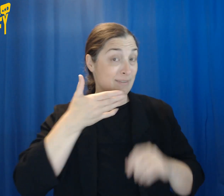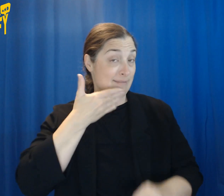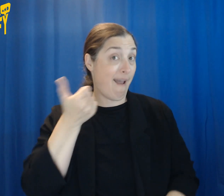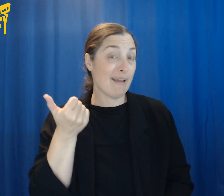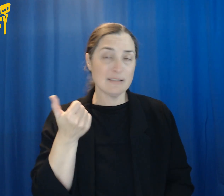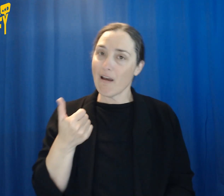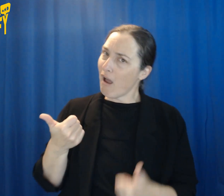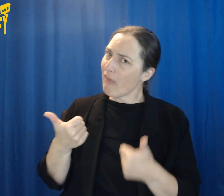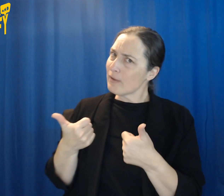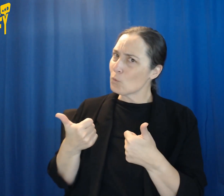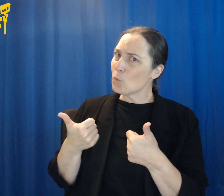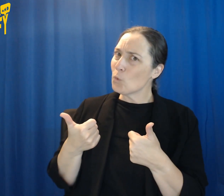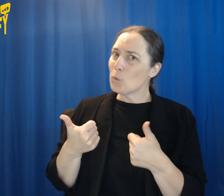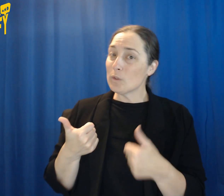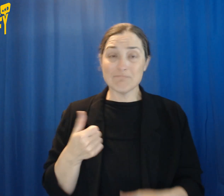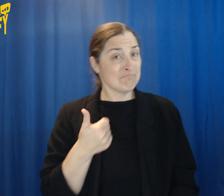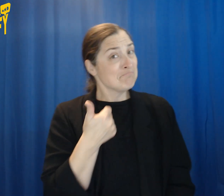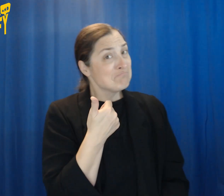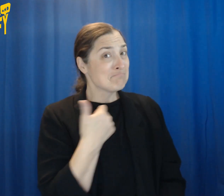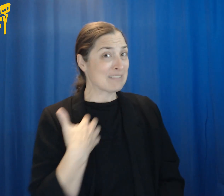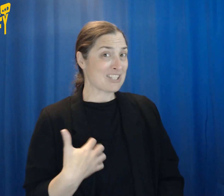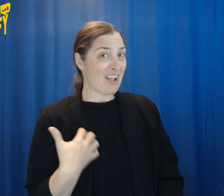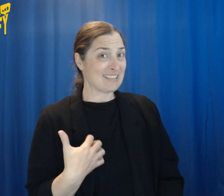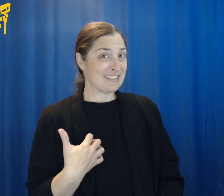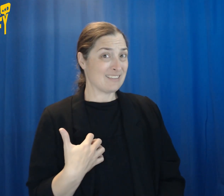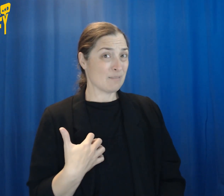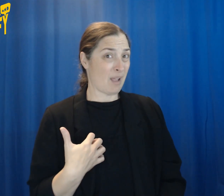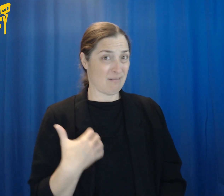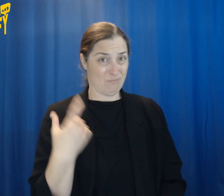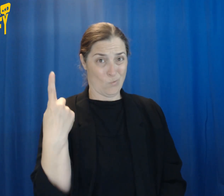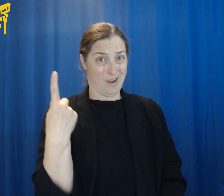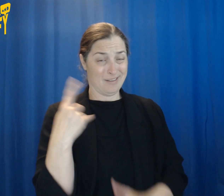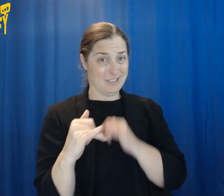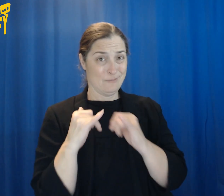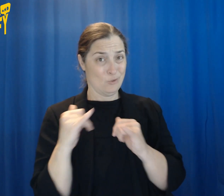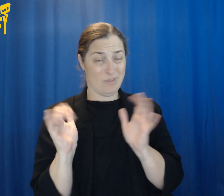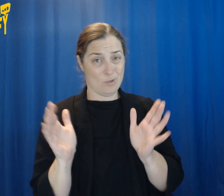exciting. That was exciting, but that was pretty much the only interviews I got that were of any